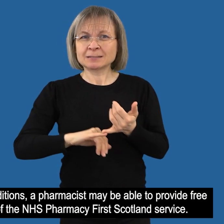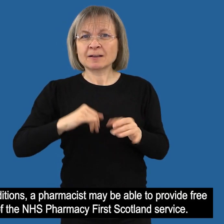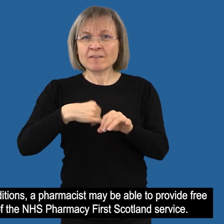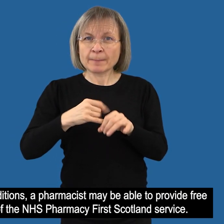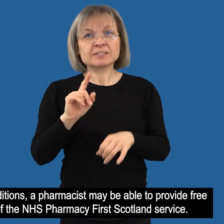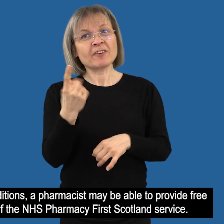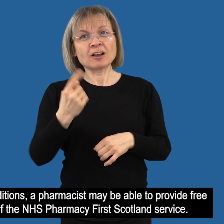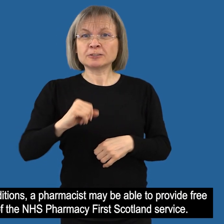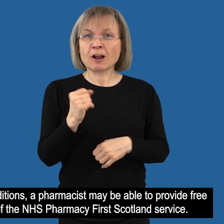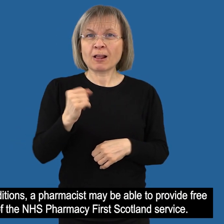First Scotland service.